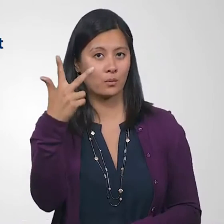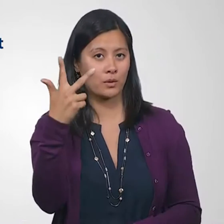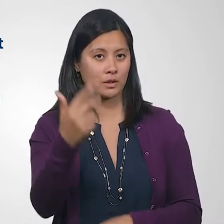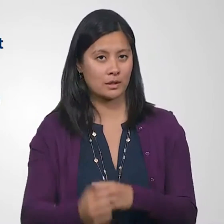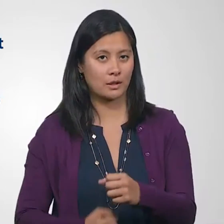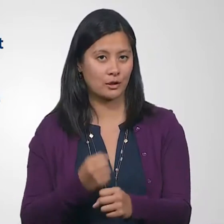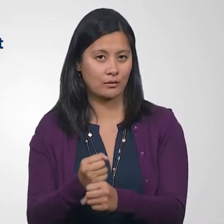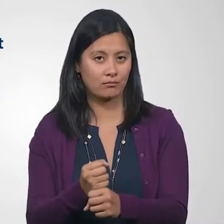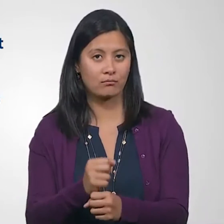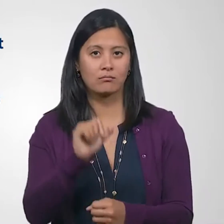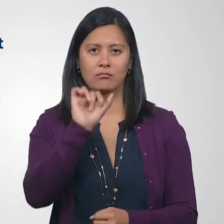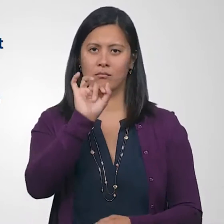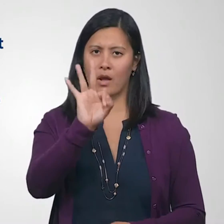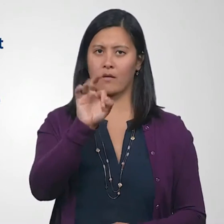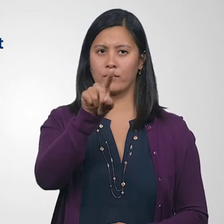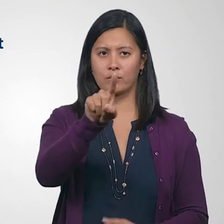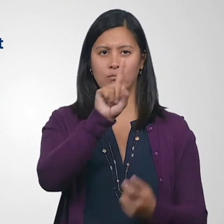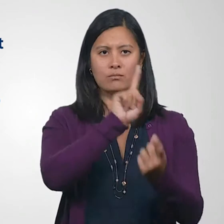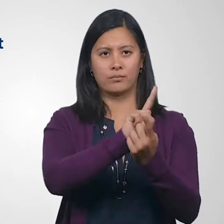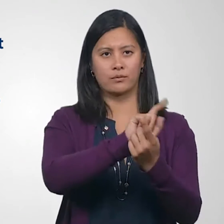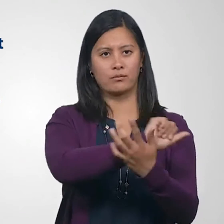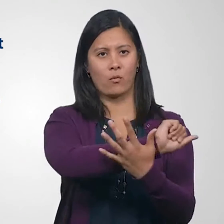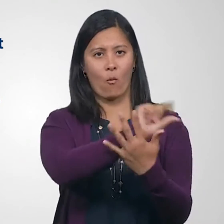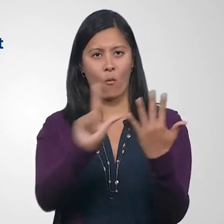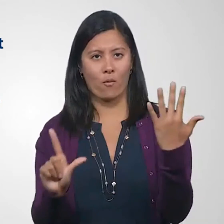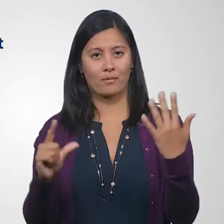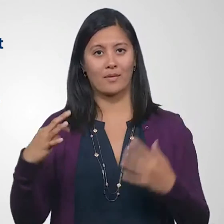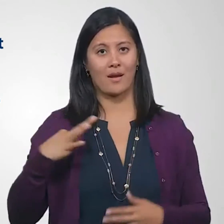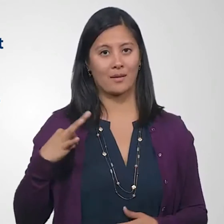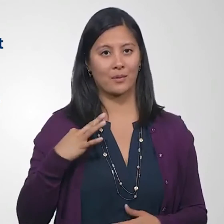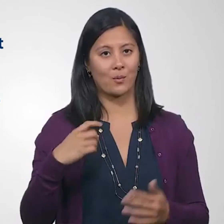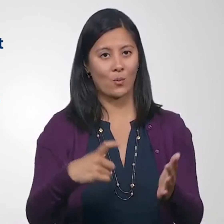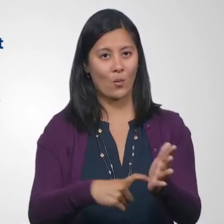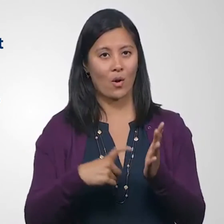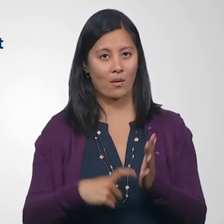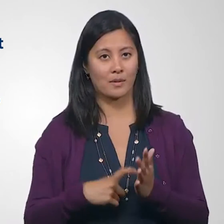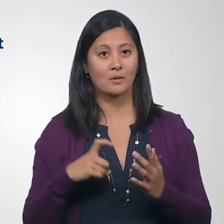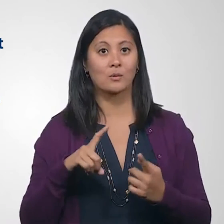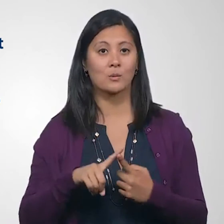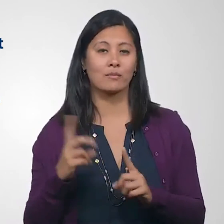3 years if you meet all eligibility requirements to file as a spouse of a U.S. citizen.